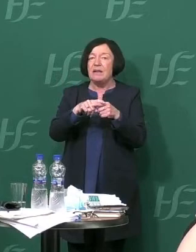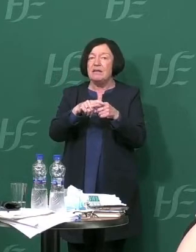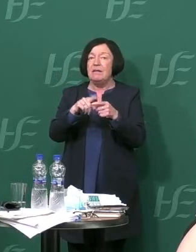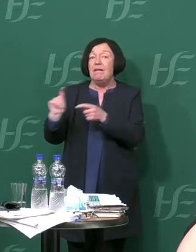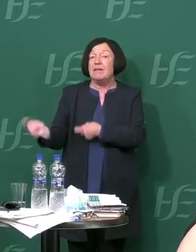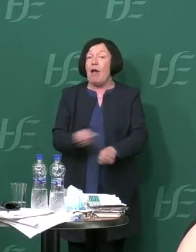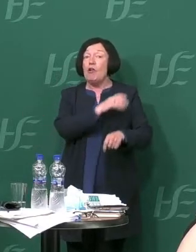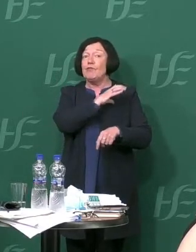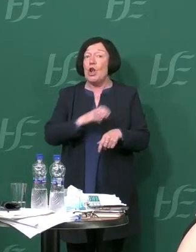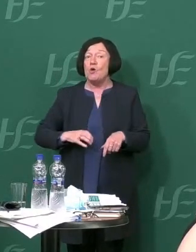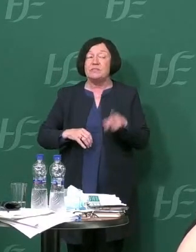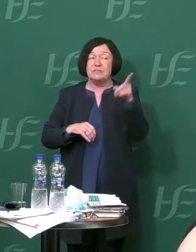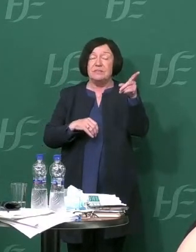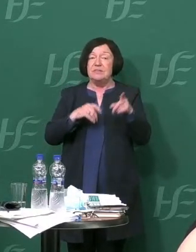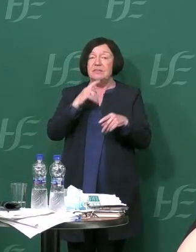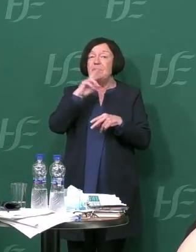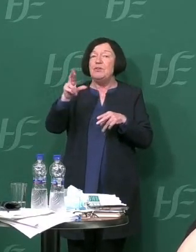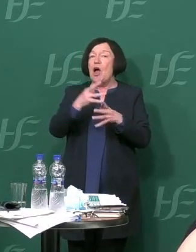that.